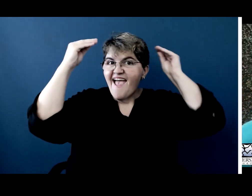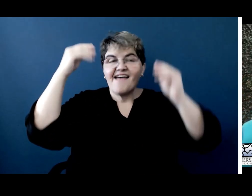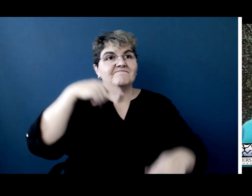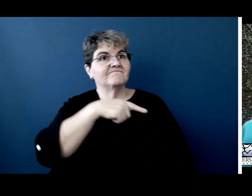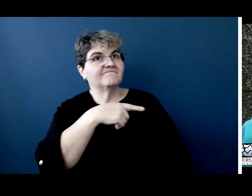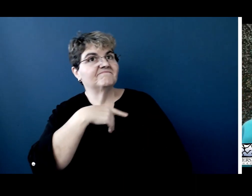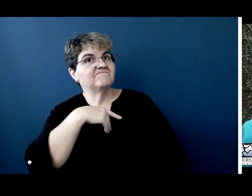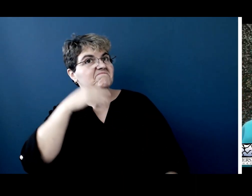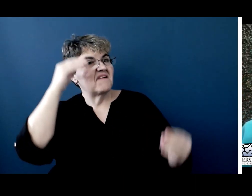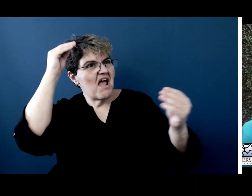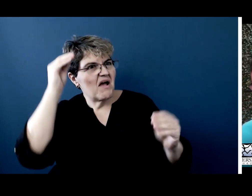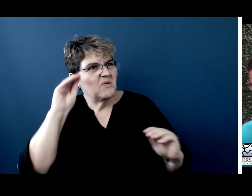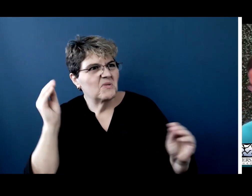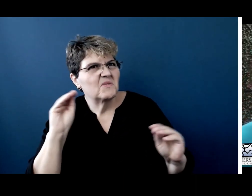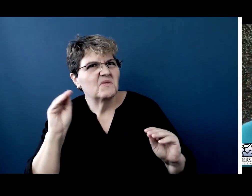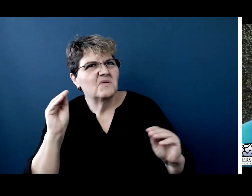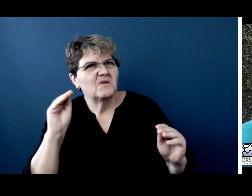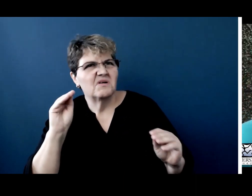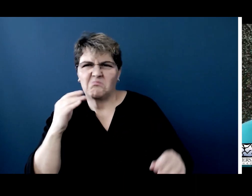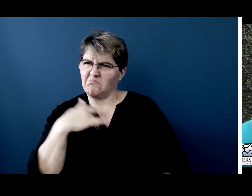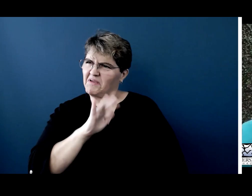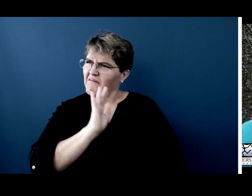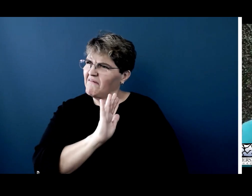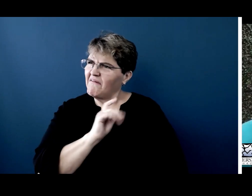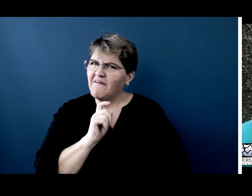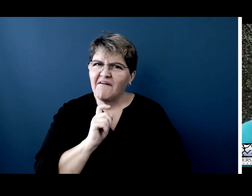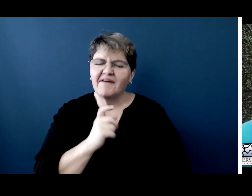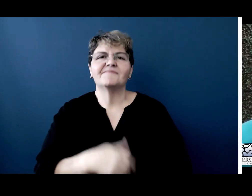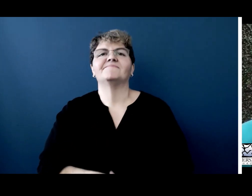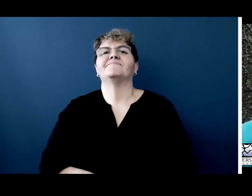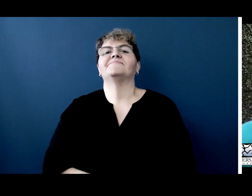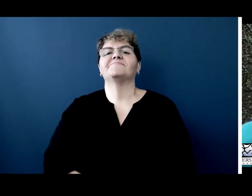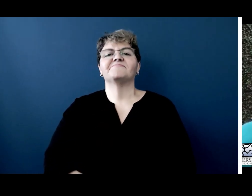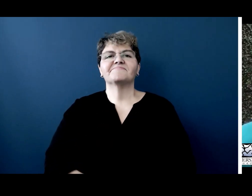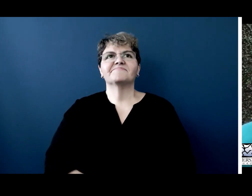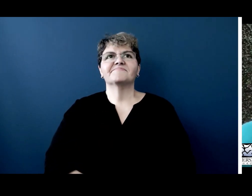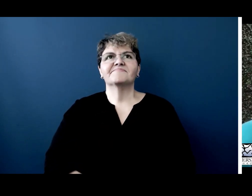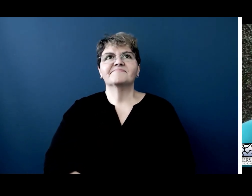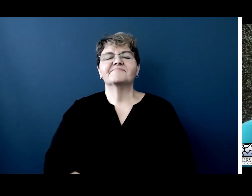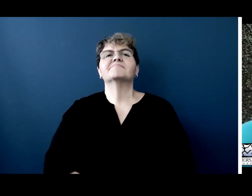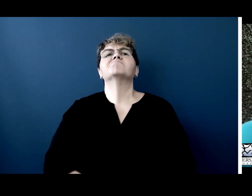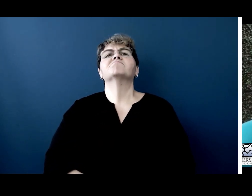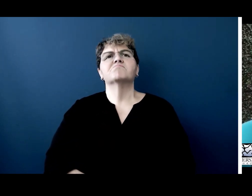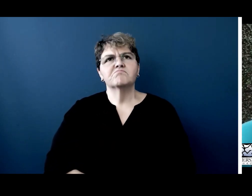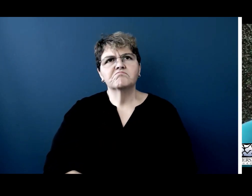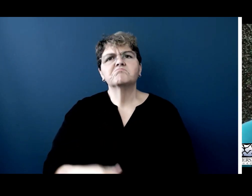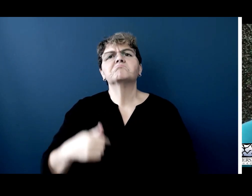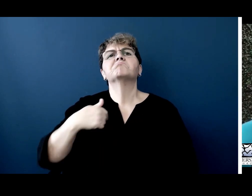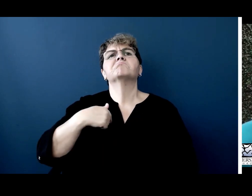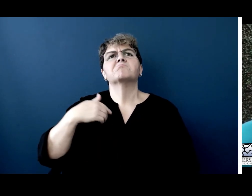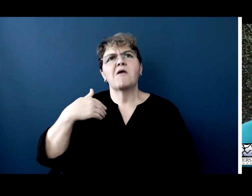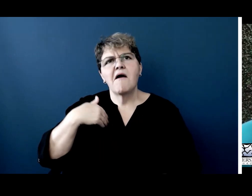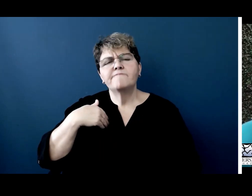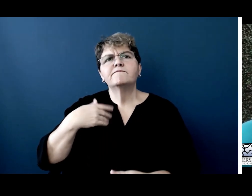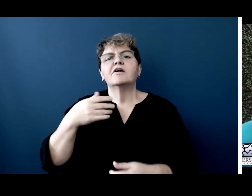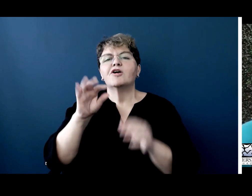in my basement. Oh, okay. You got a nice straw hat. Yeah. You also have a retro Dunkin' Donuts hat that you wear that I love. Yeah. It reminds me of like the old Dunkin'